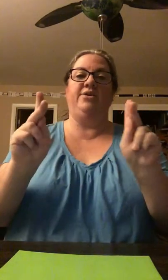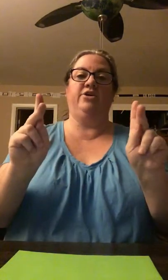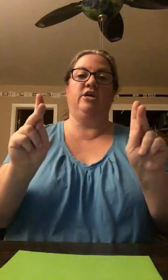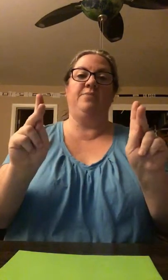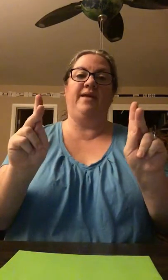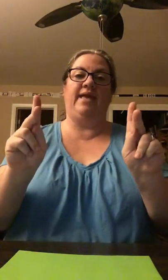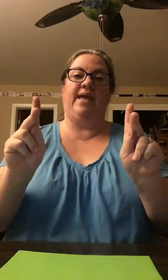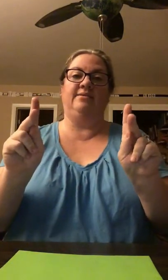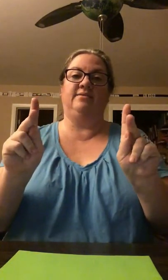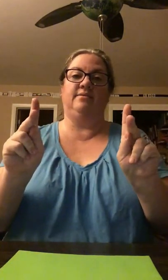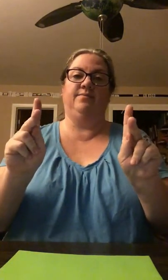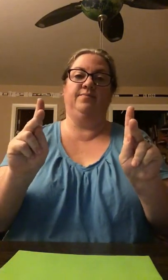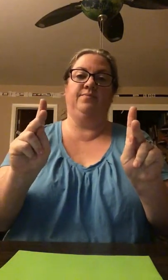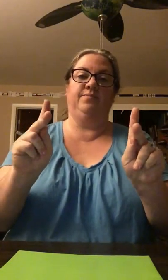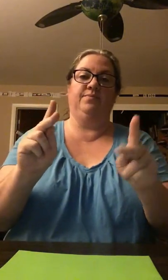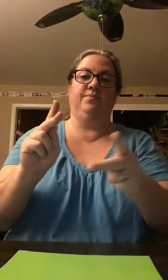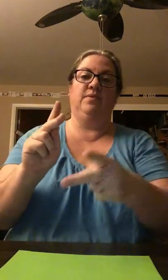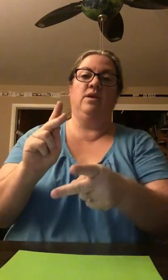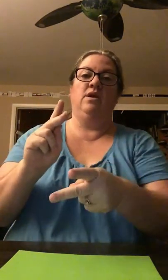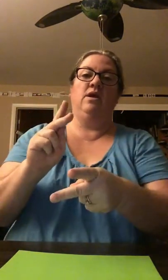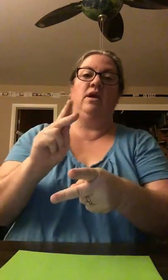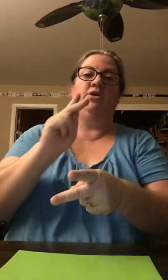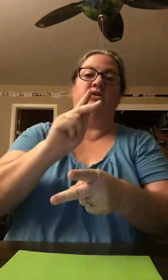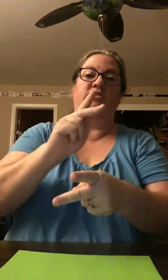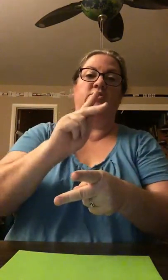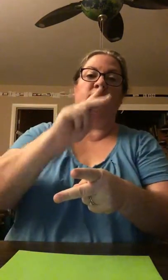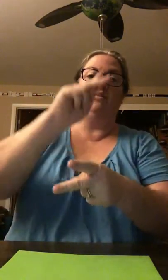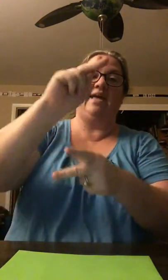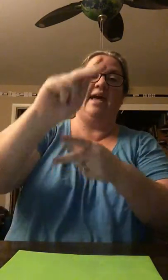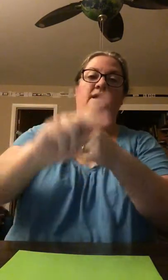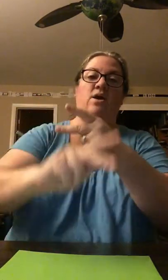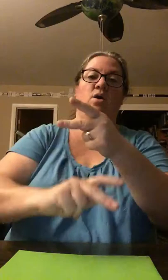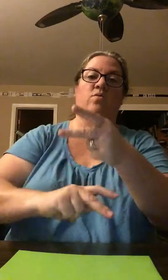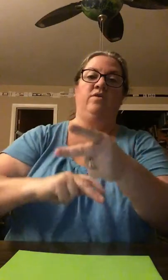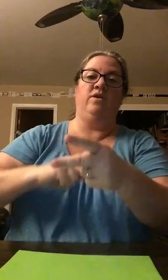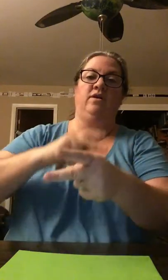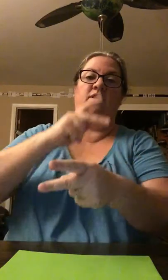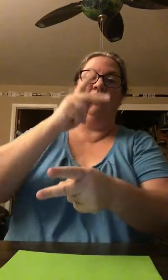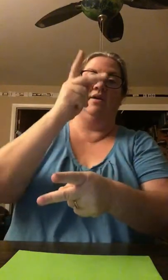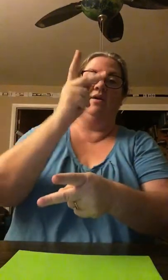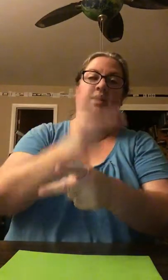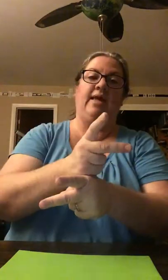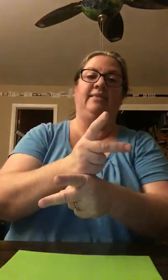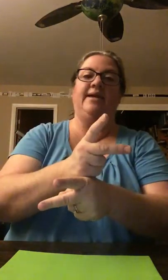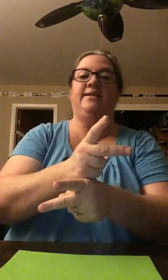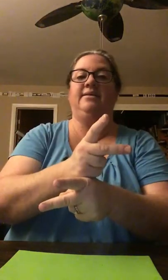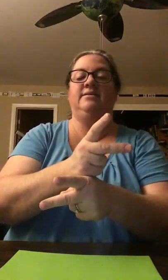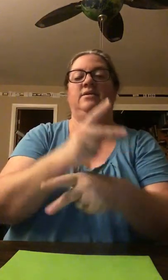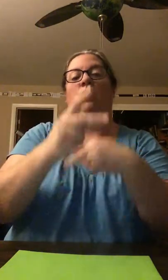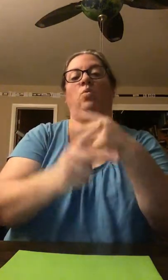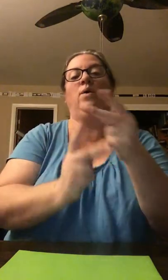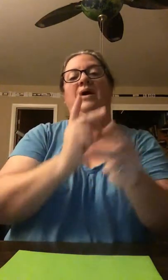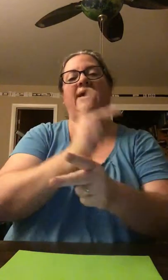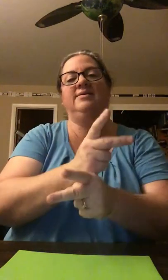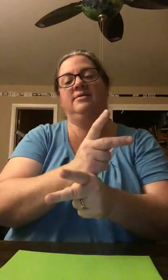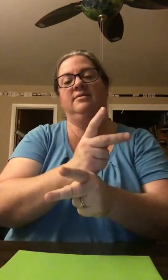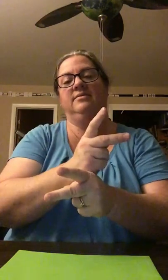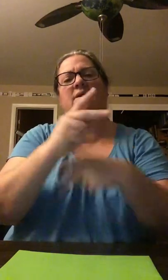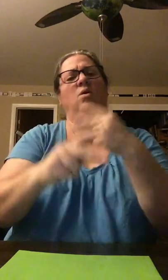kind? You're going to make K's. And you're going to circle this K over and land it. What kind?